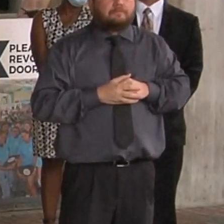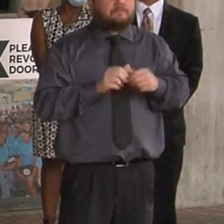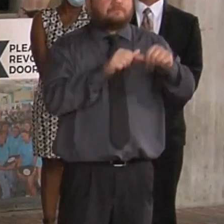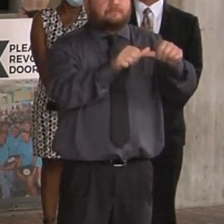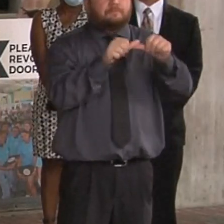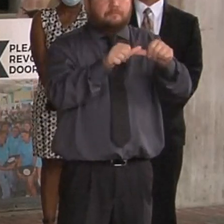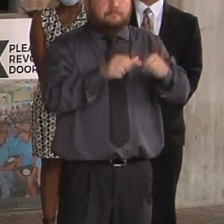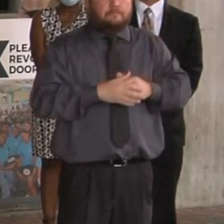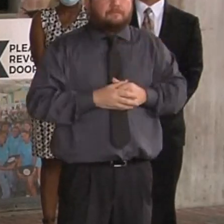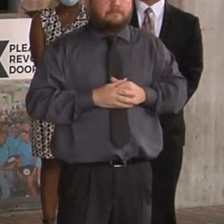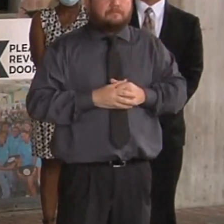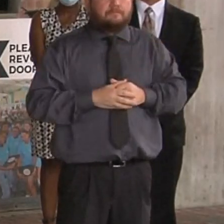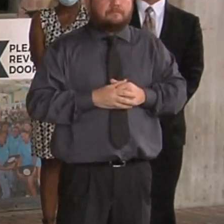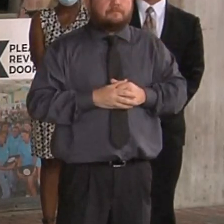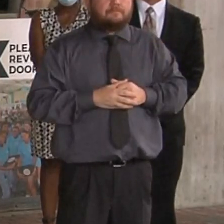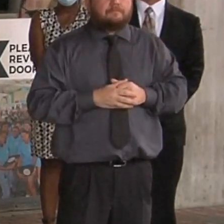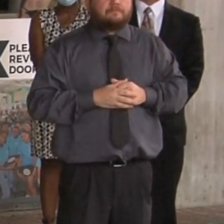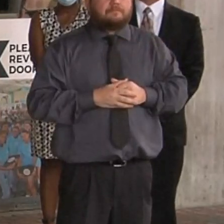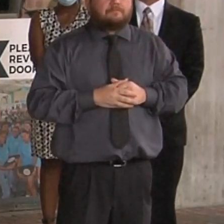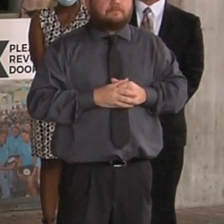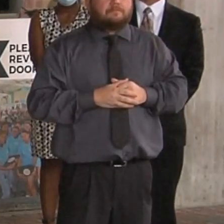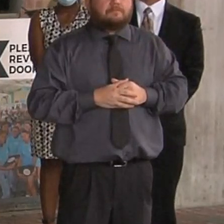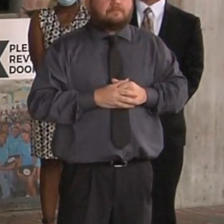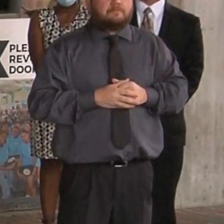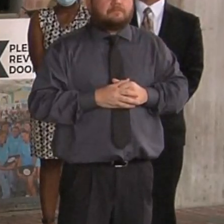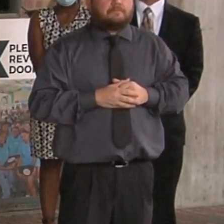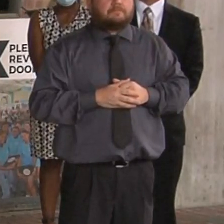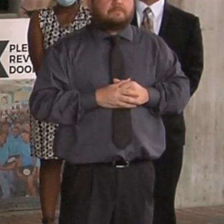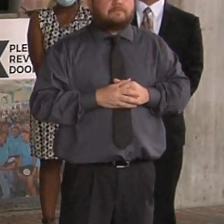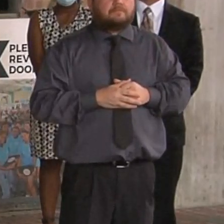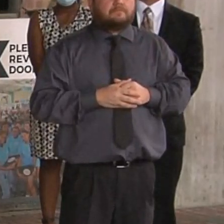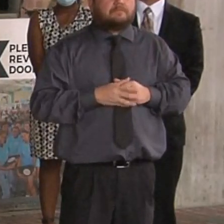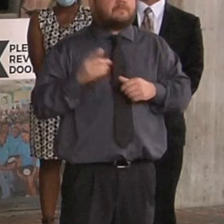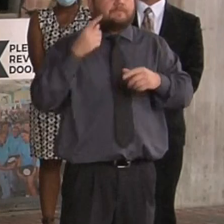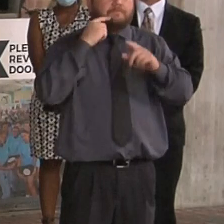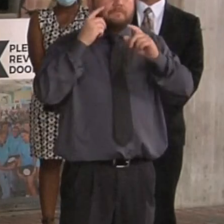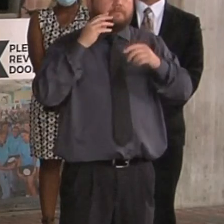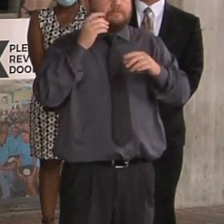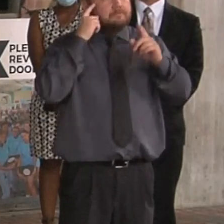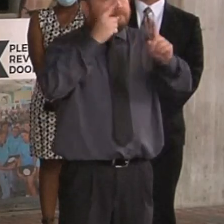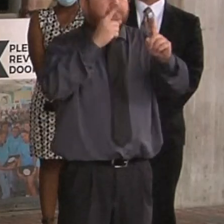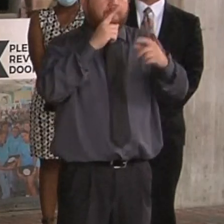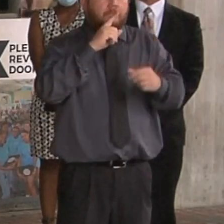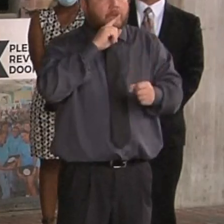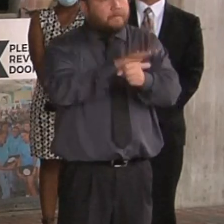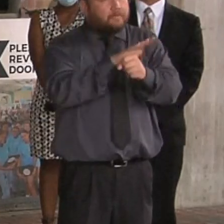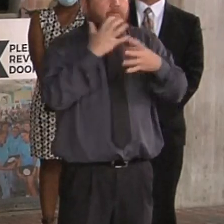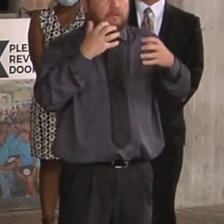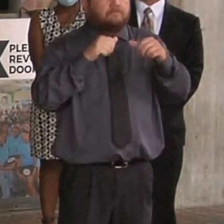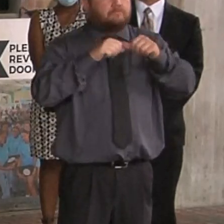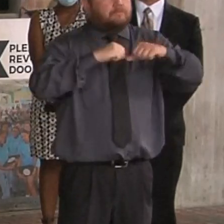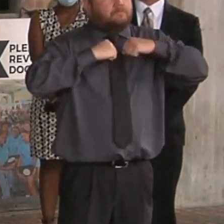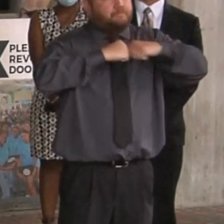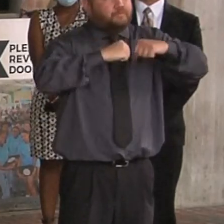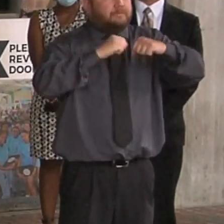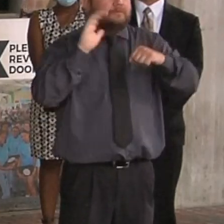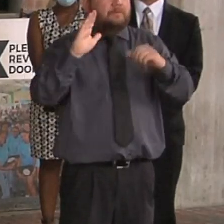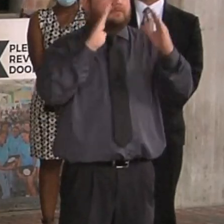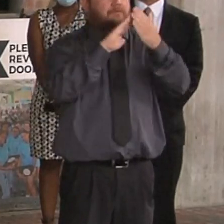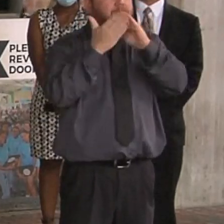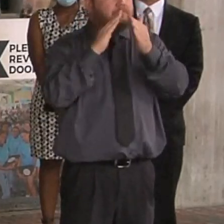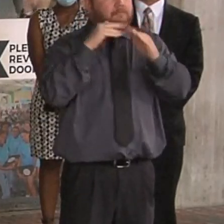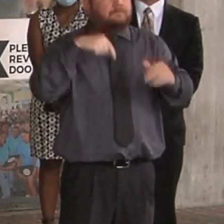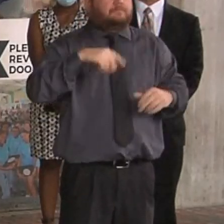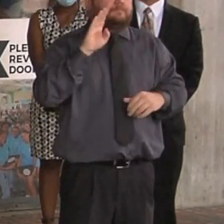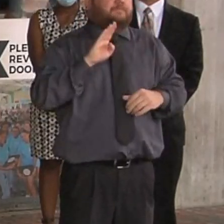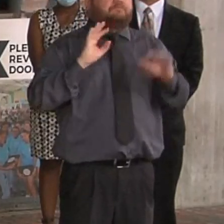grumblings that I'm hearing is this. Last year we had one of the lowest crime rates in 20 years. We have one of the best community